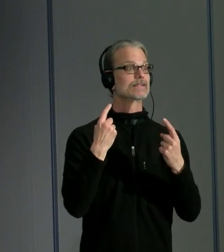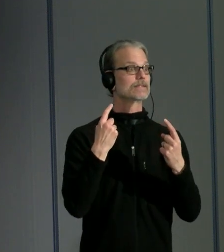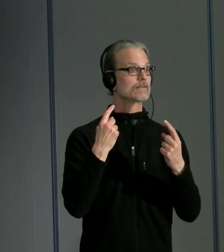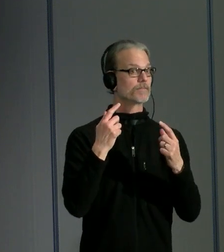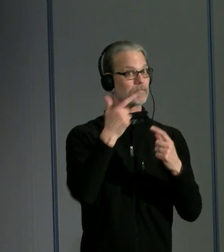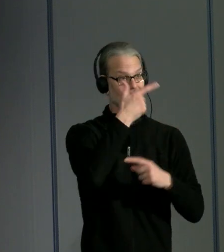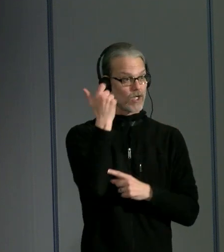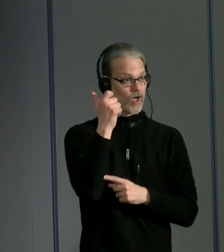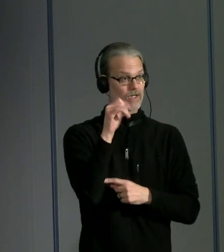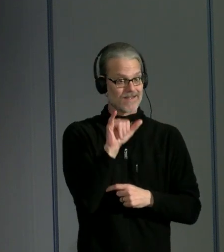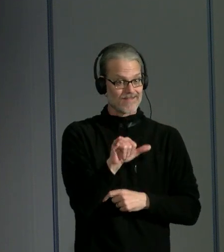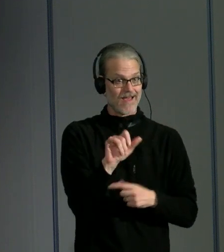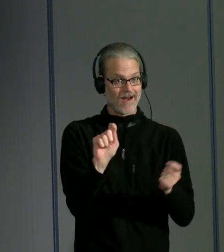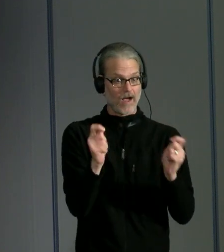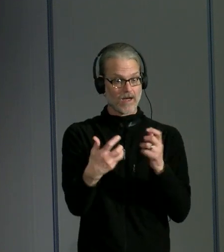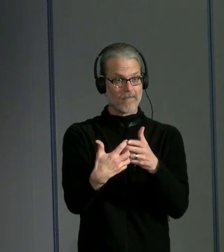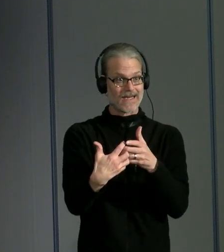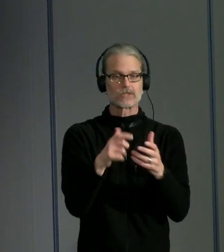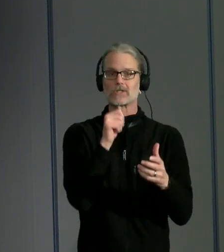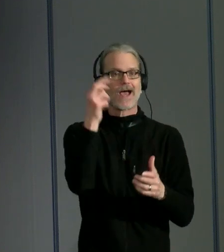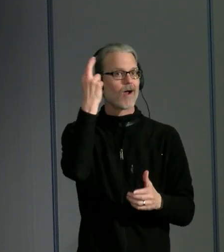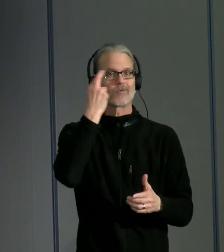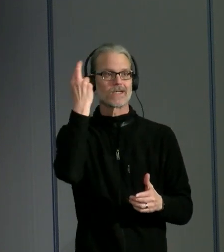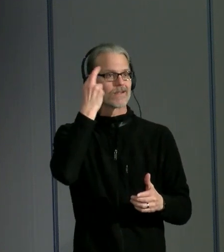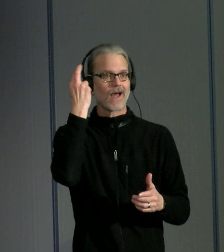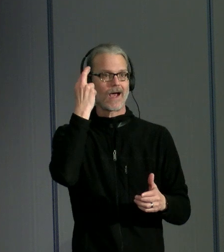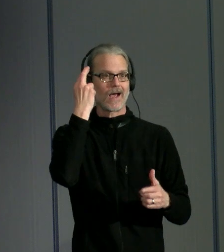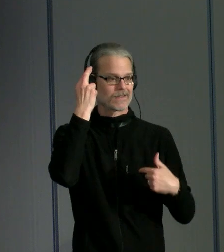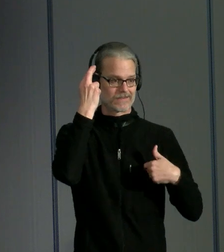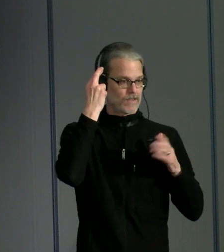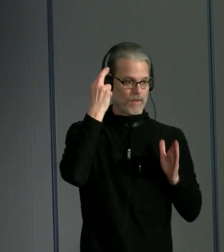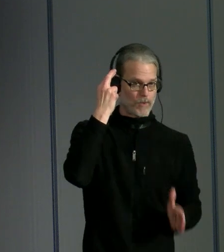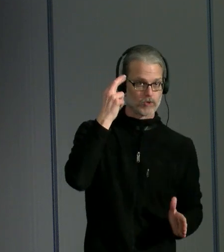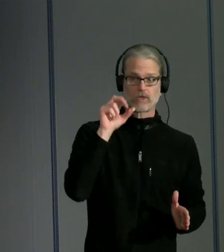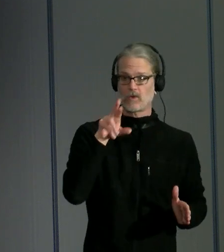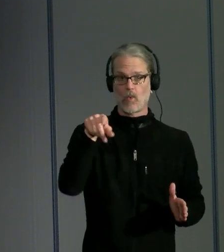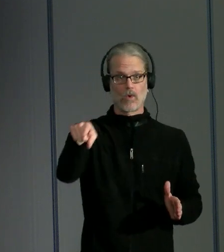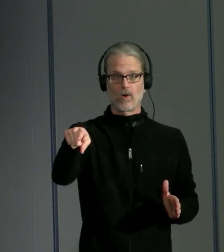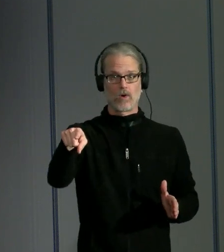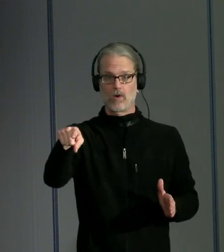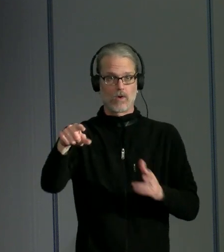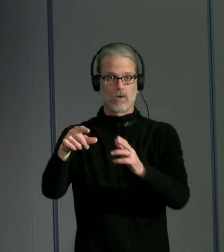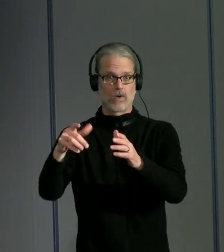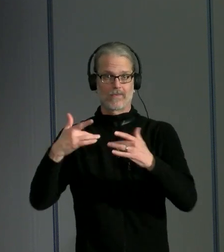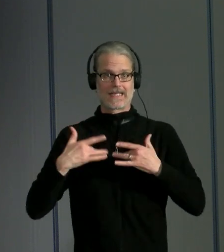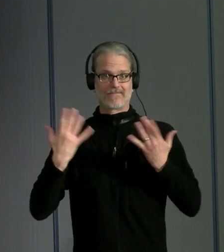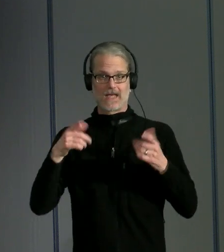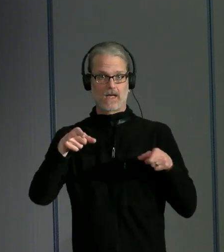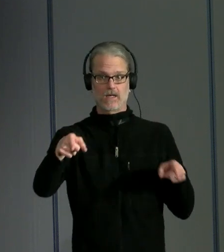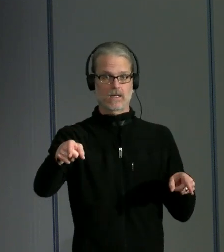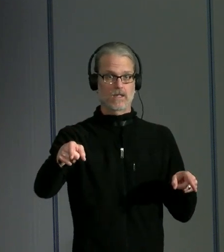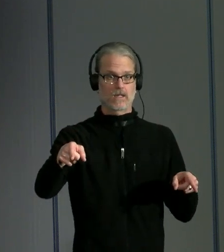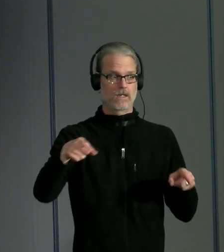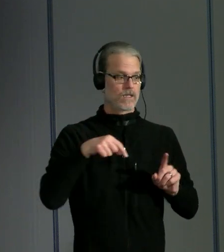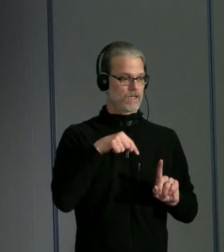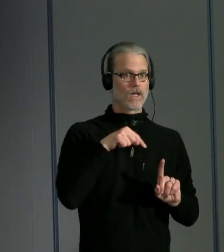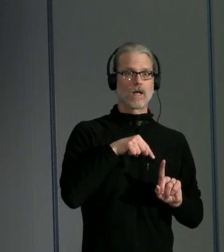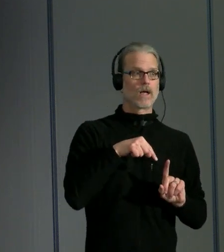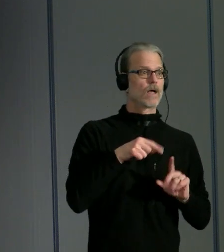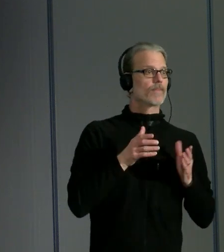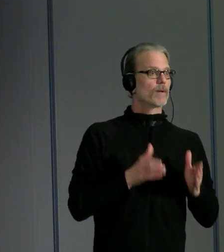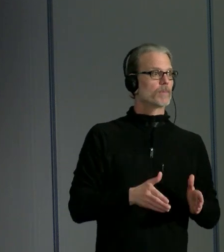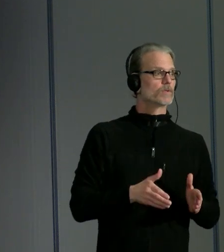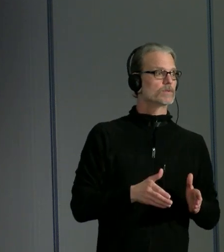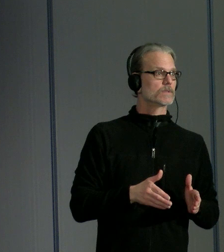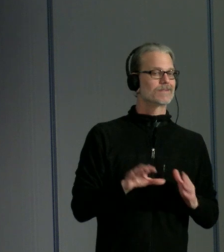wasn't realized by either party before the conference, The attendee opted for a less than